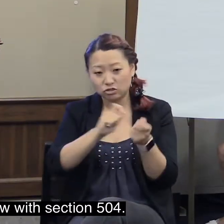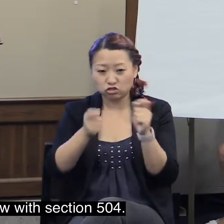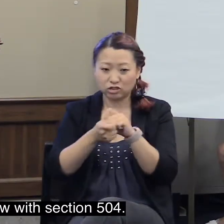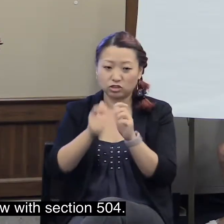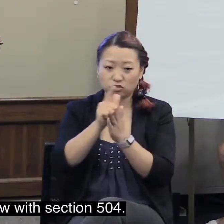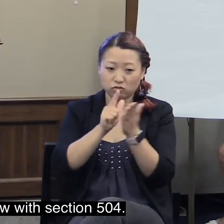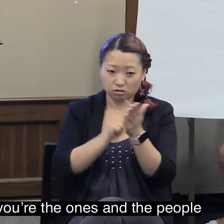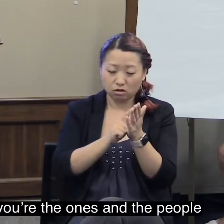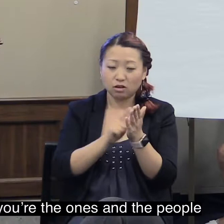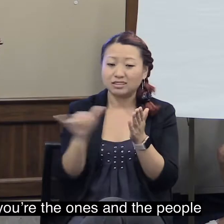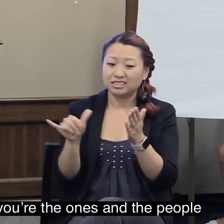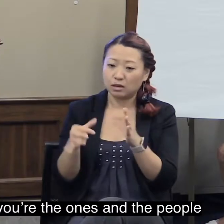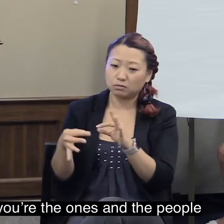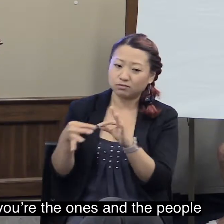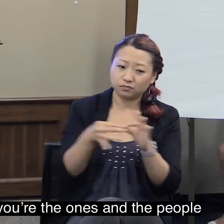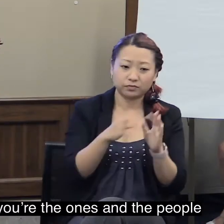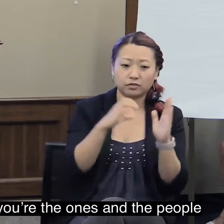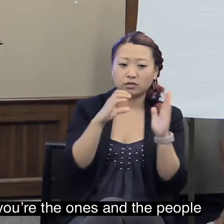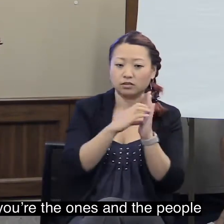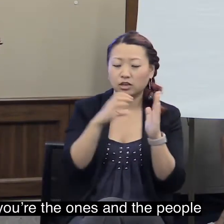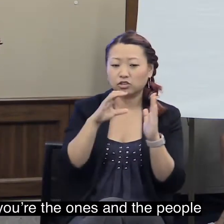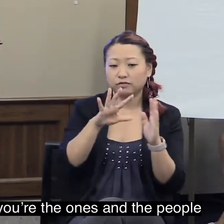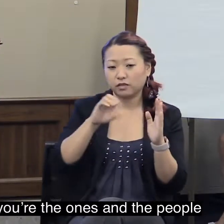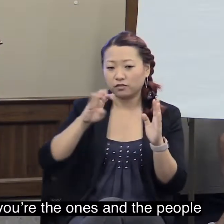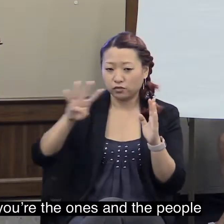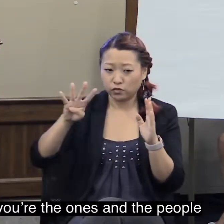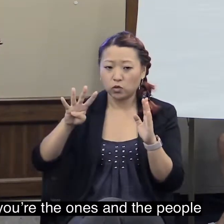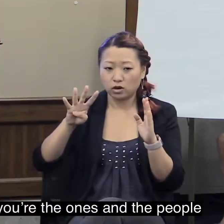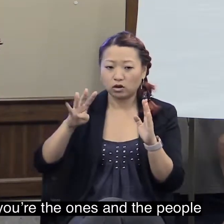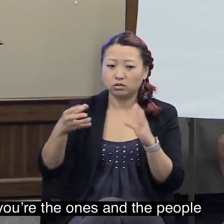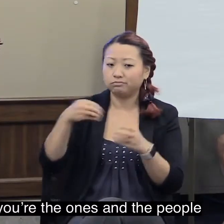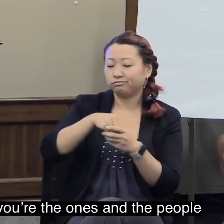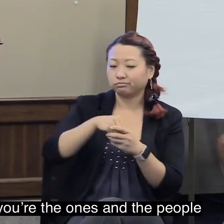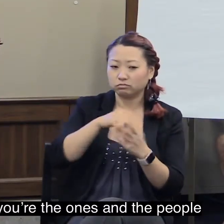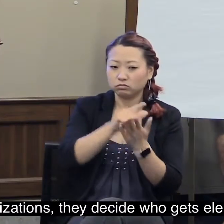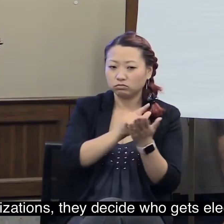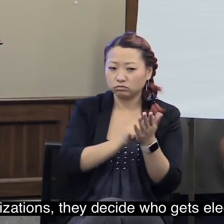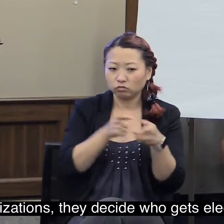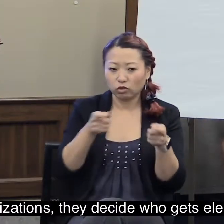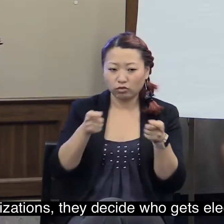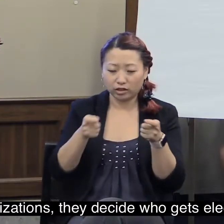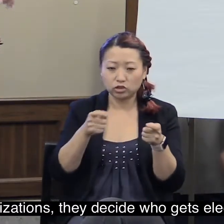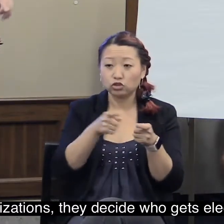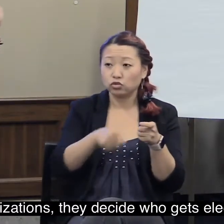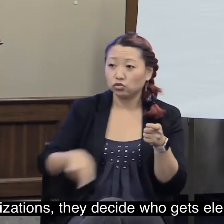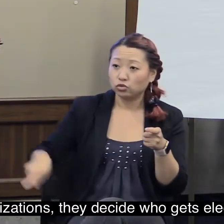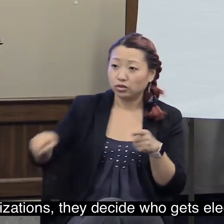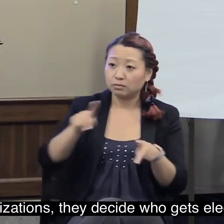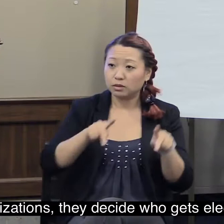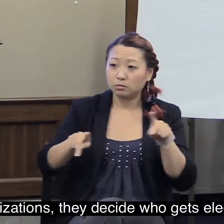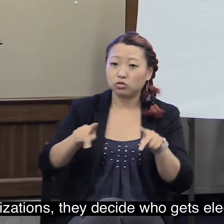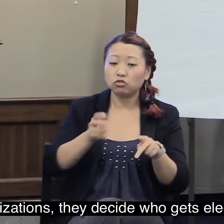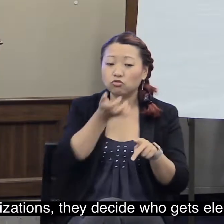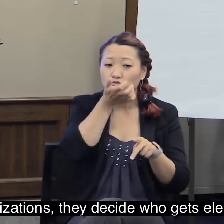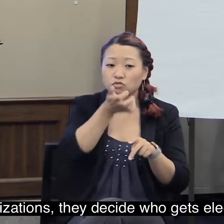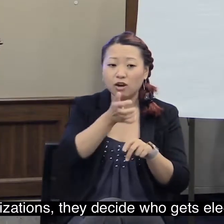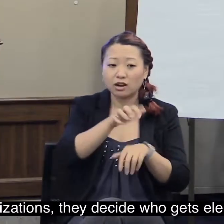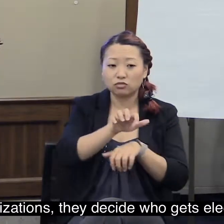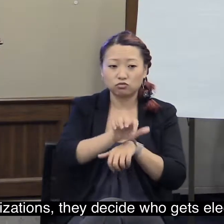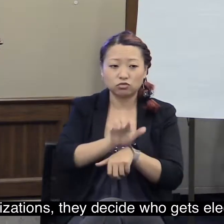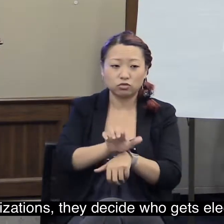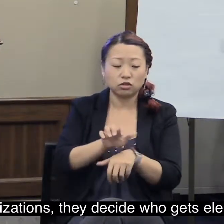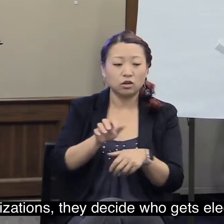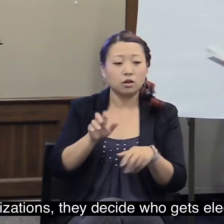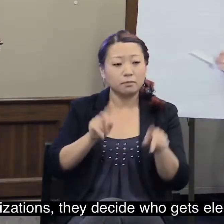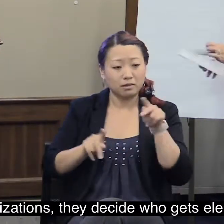Section 504, that goes into regulations. But you're the ones, and the people, your grassroots, the people in your organizations